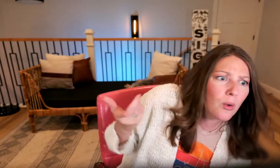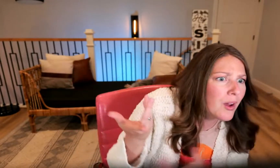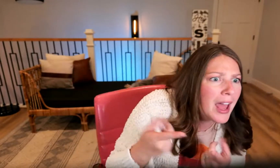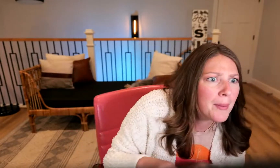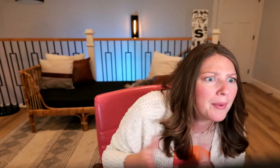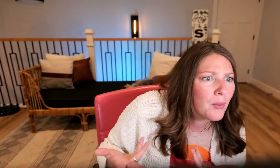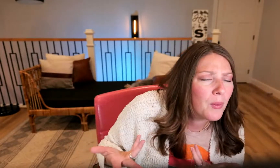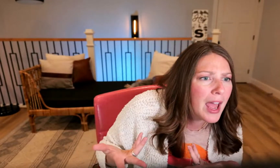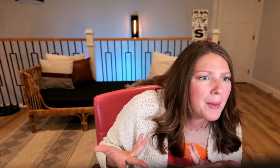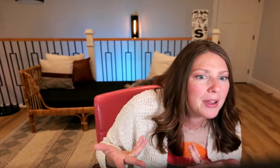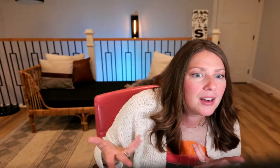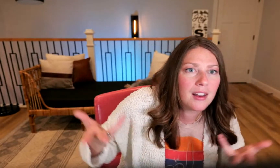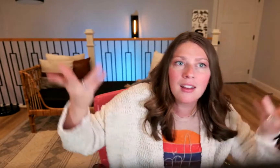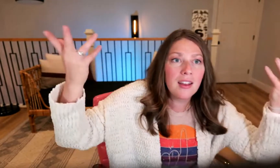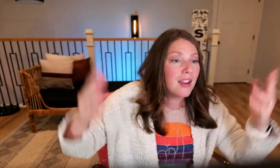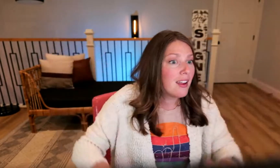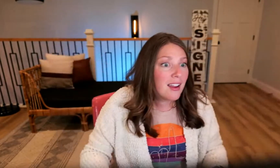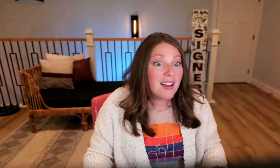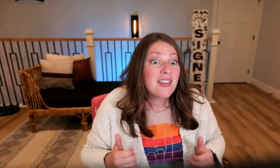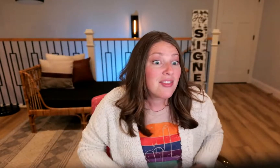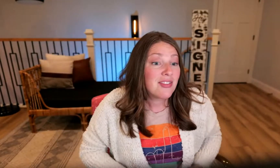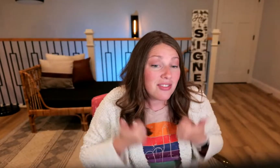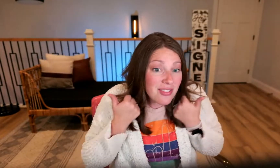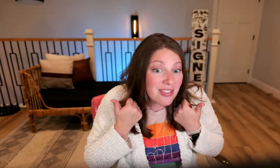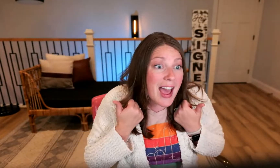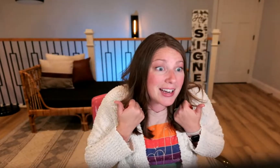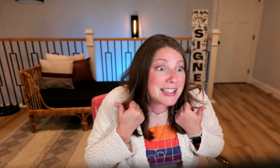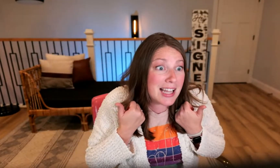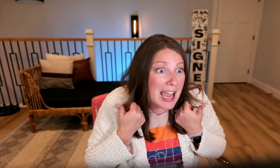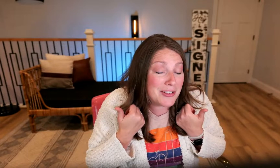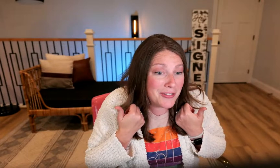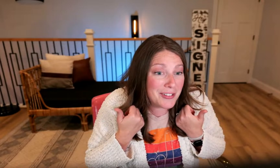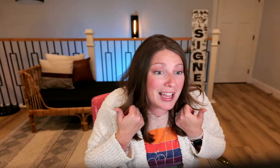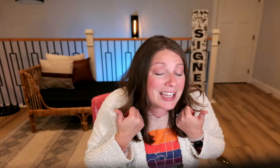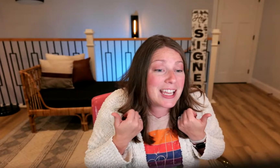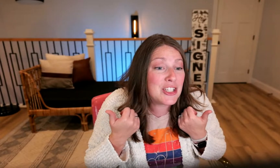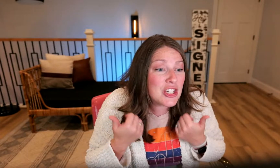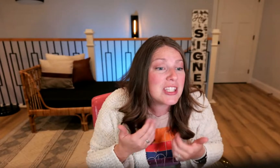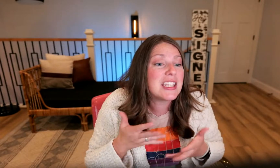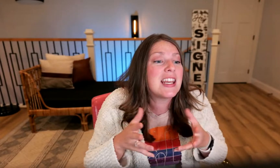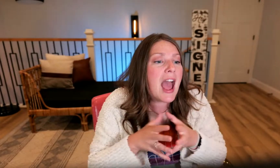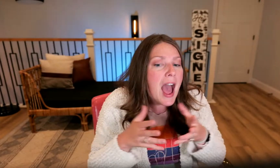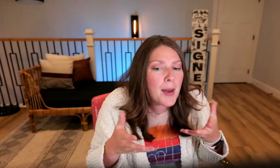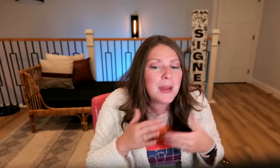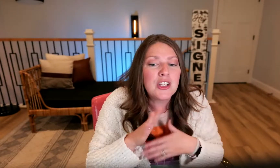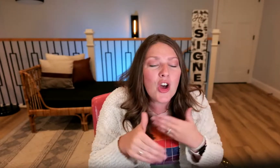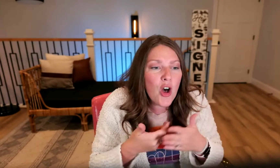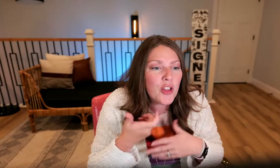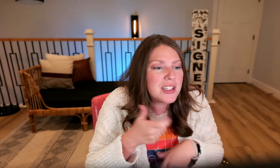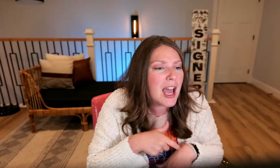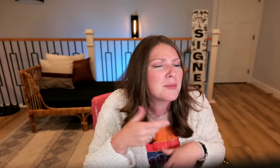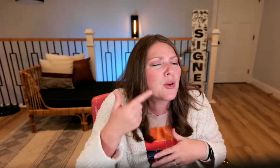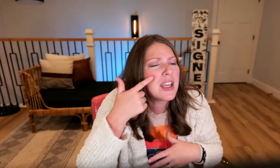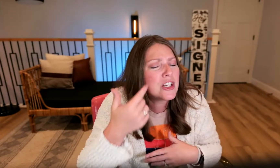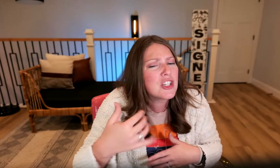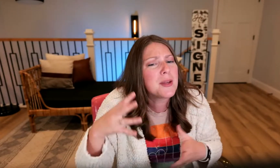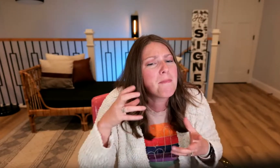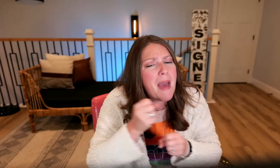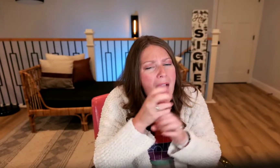what happened? What happened? That is life. Like it happens all the time. So I can just